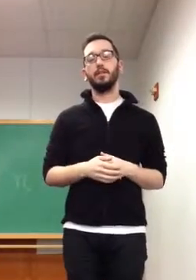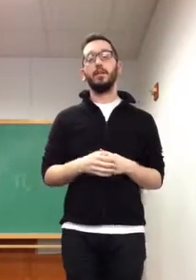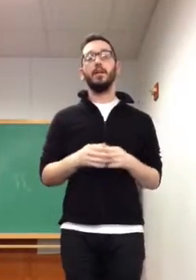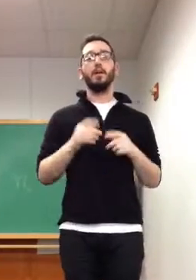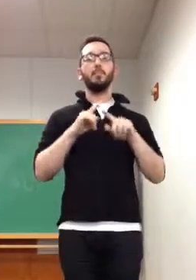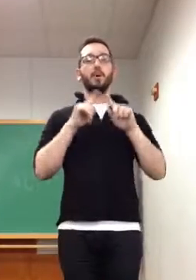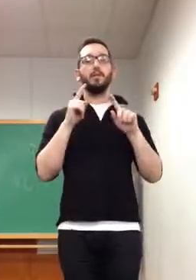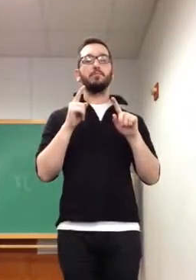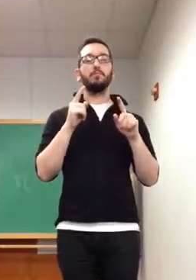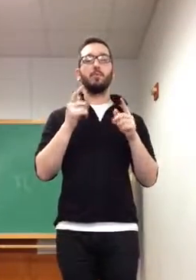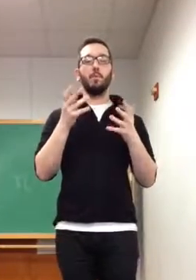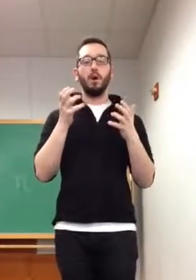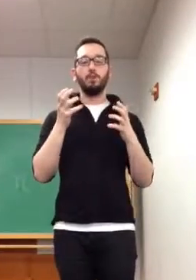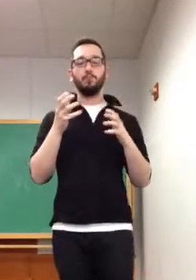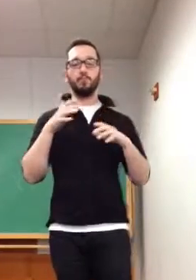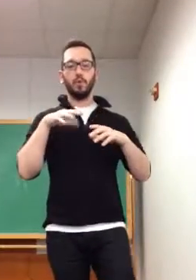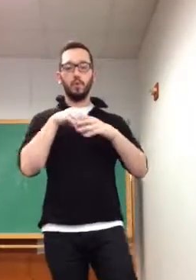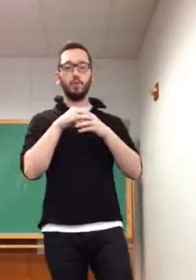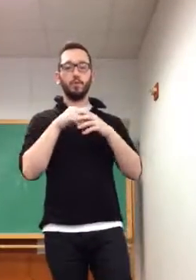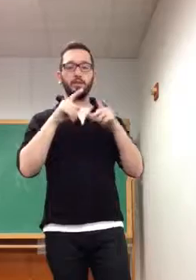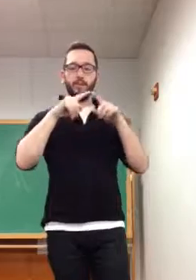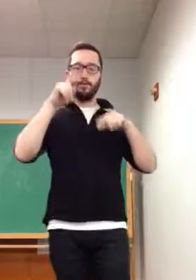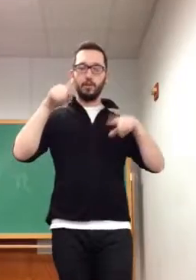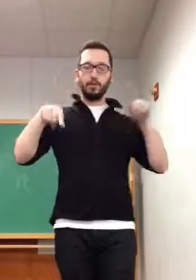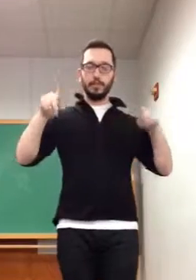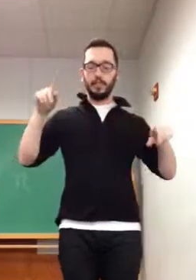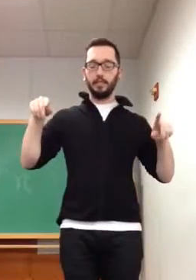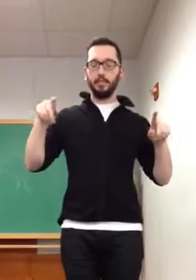of a broader history that was Eurocentric.